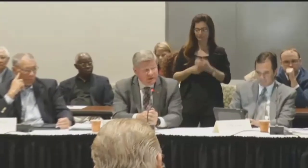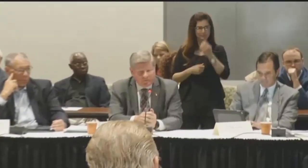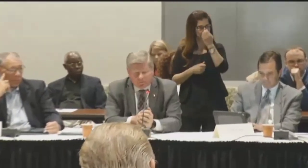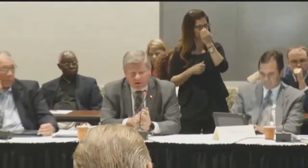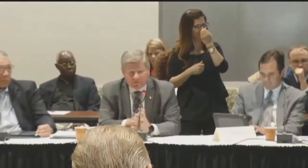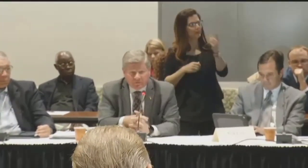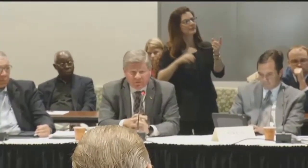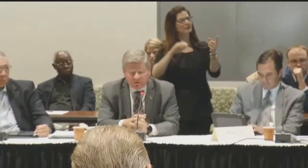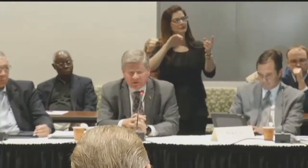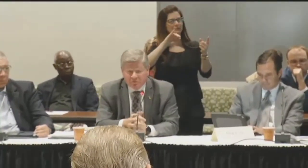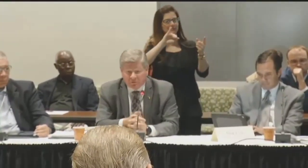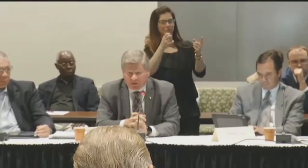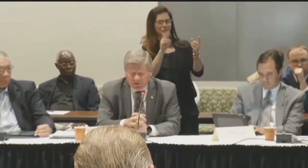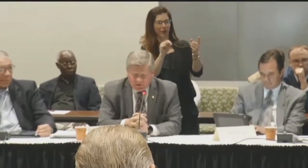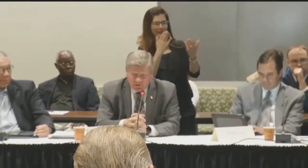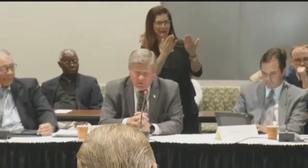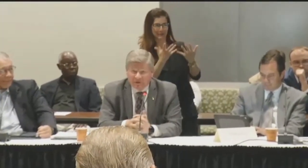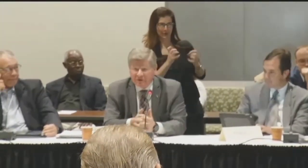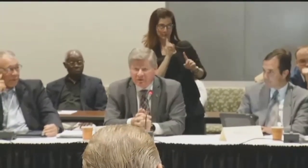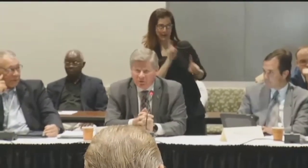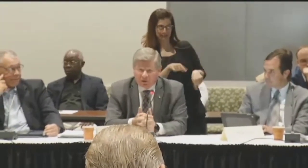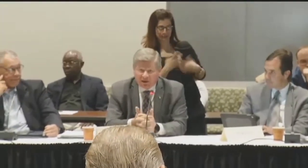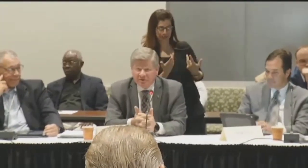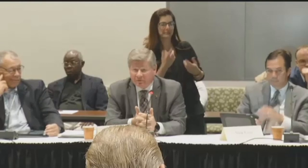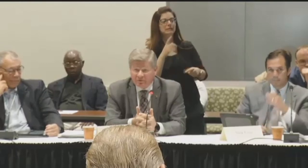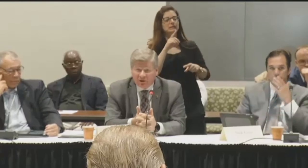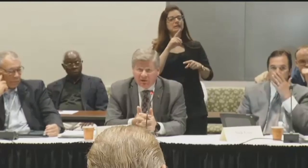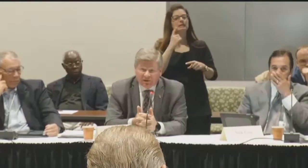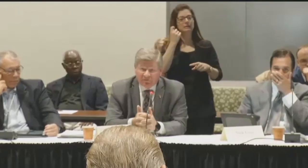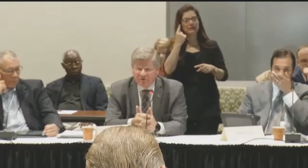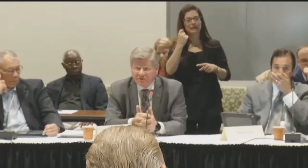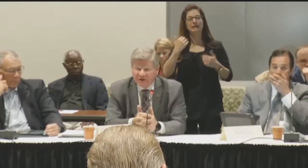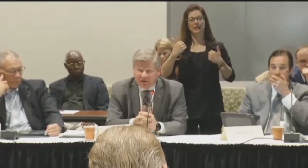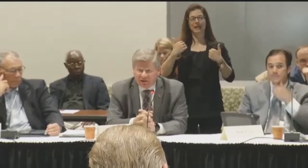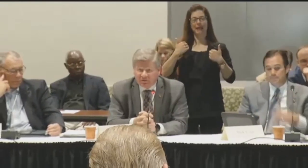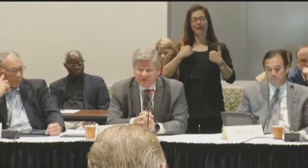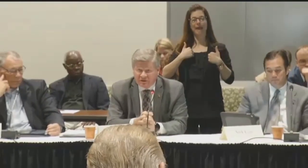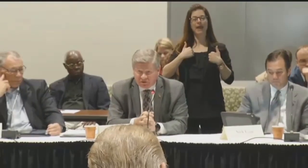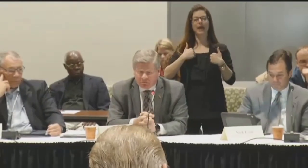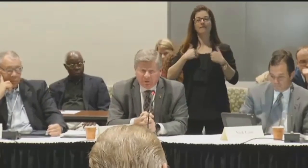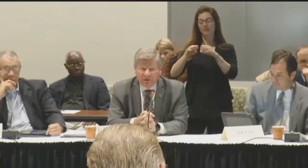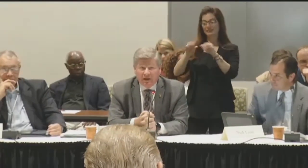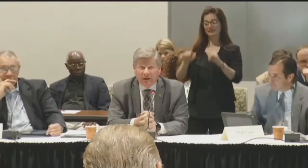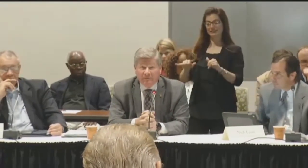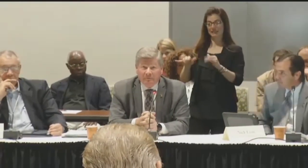John, you may want to field this one, but there is a correlation between the efficiency of the